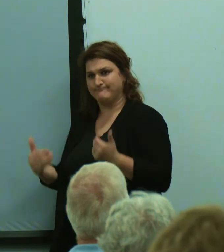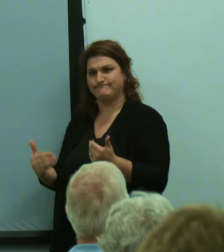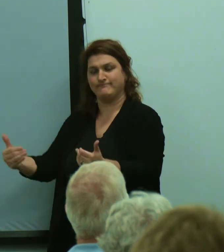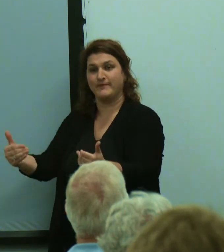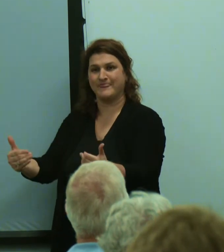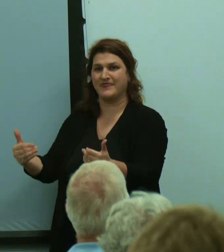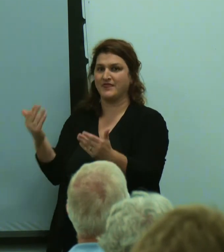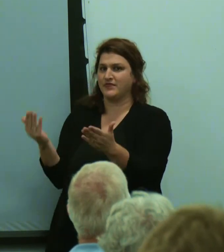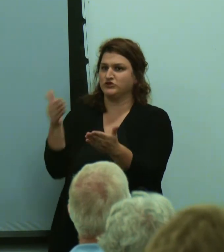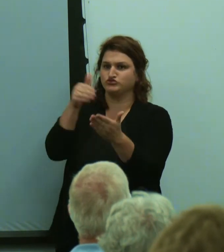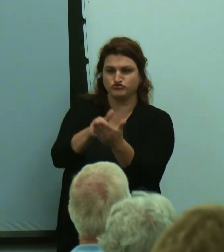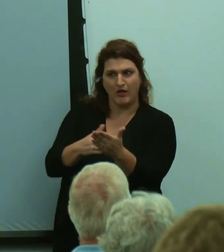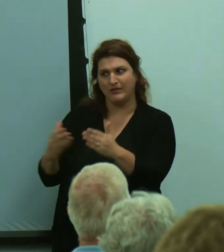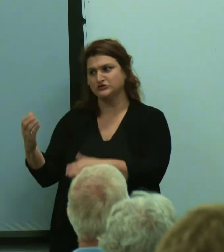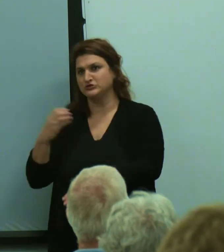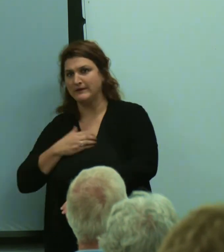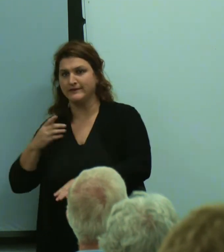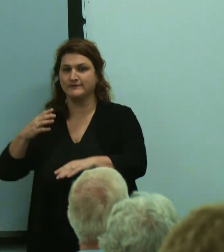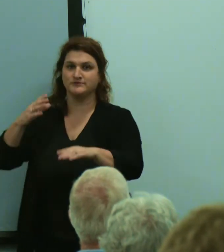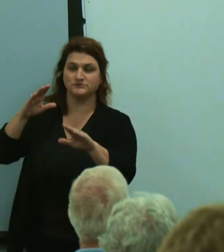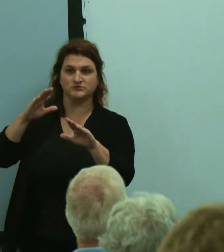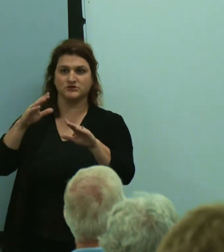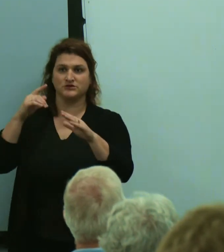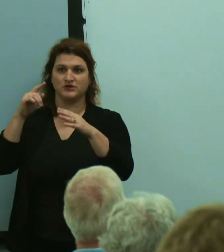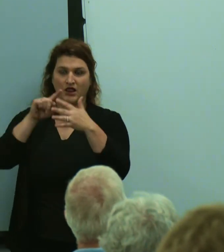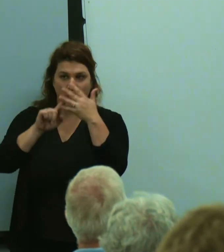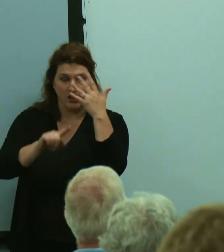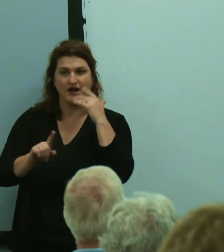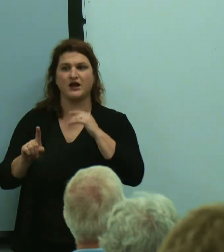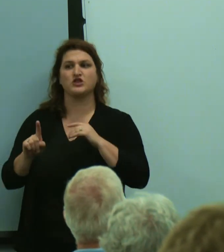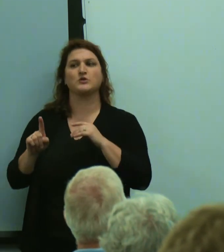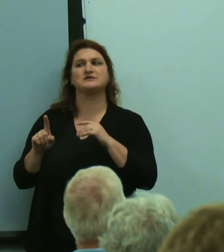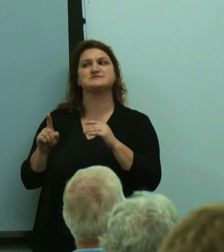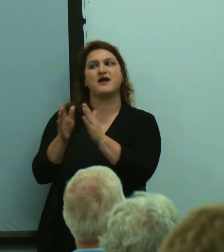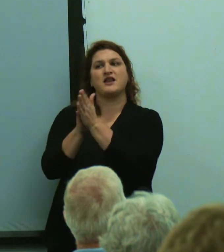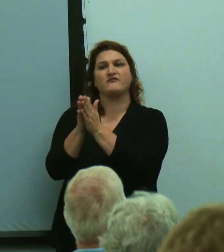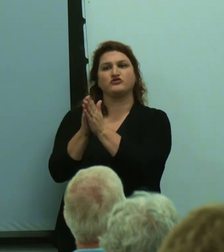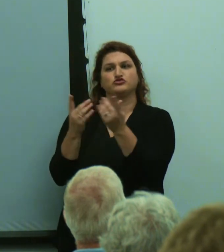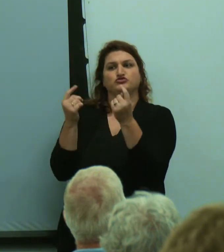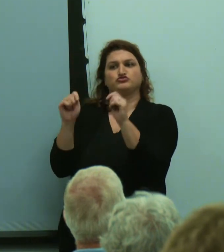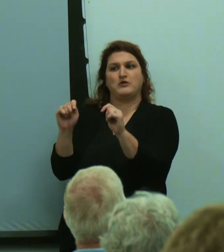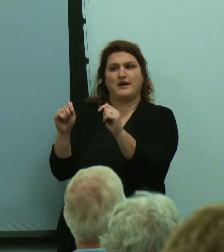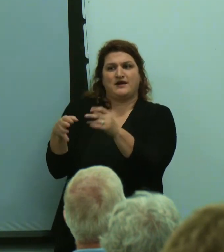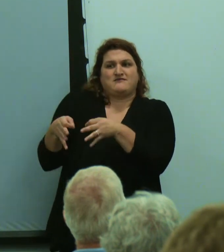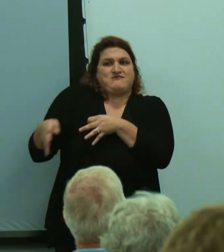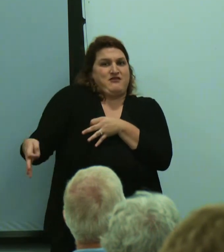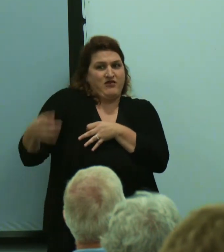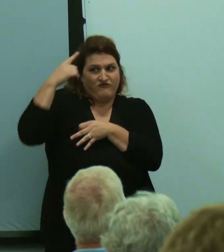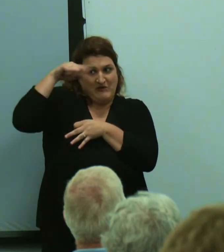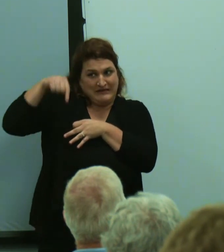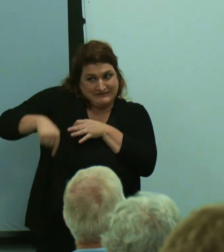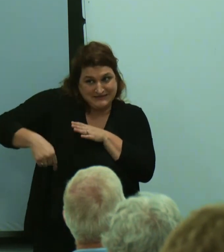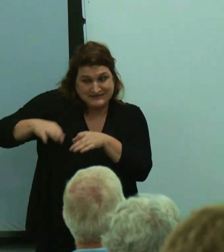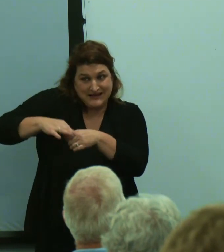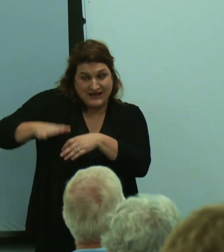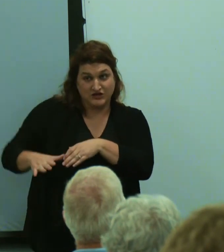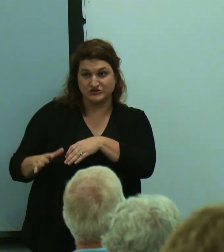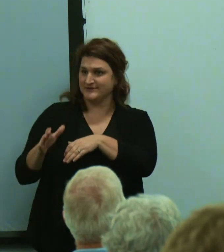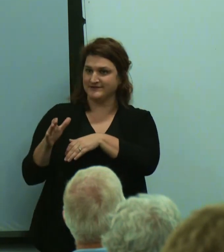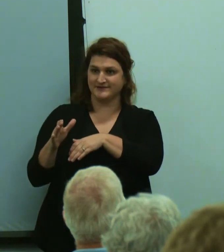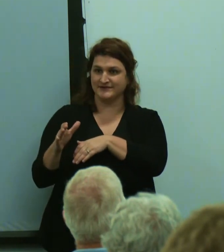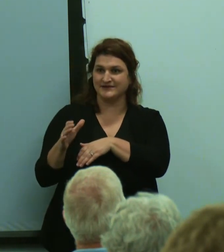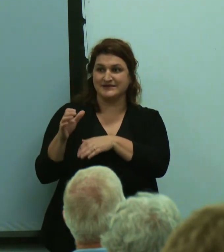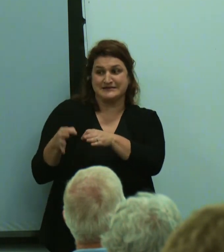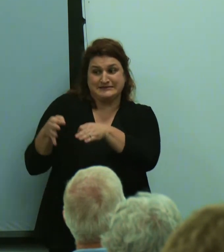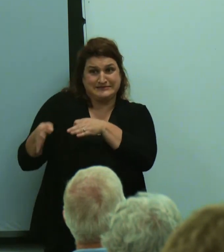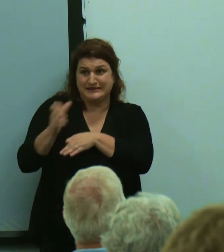appeal, and there was an effort to try to stay that for this election, which did not make it through the Supreme Court. The state didn't,